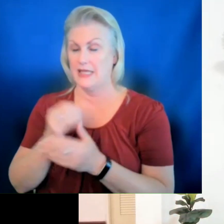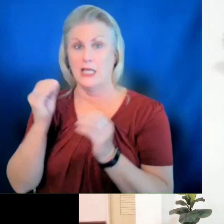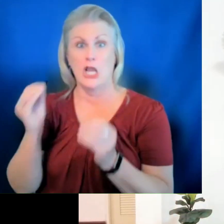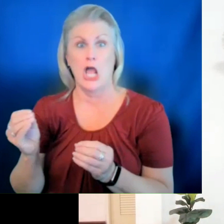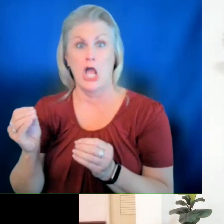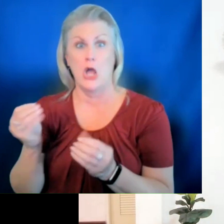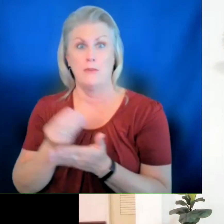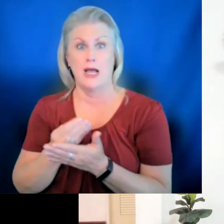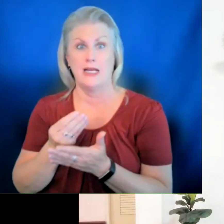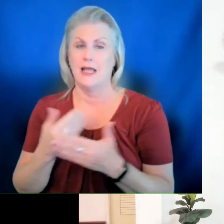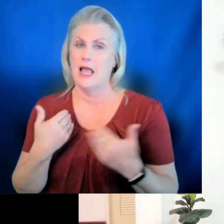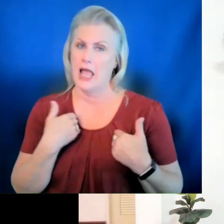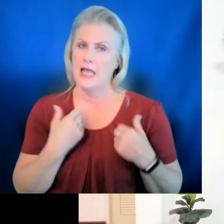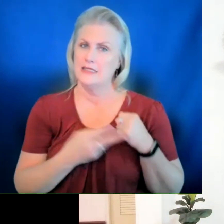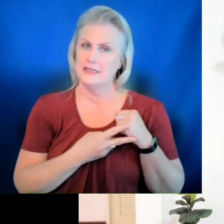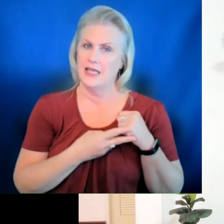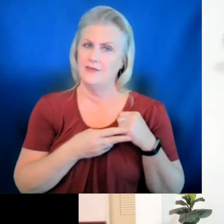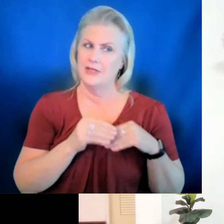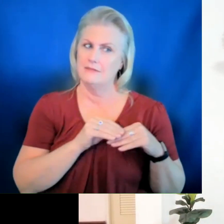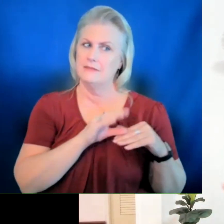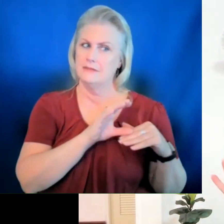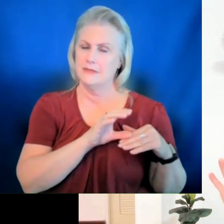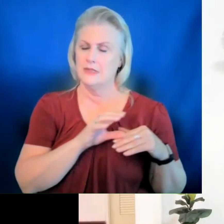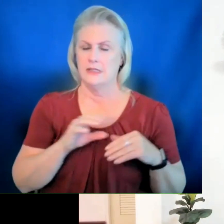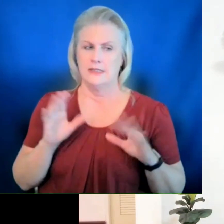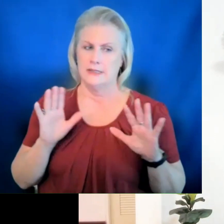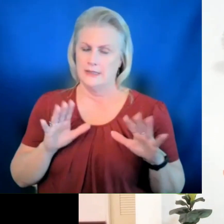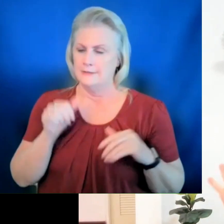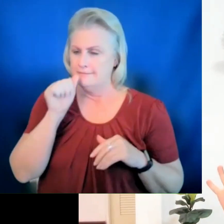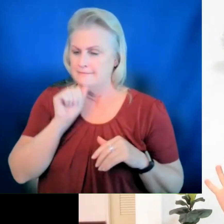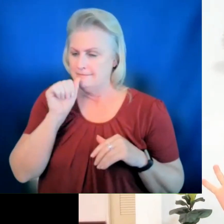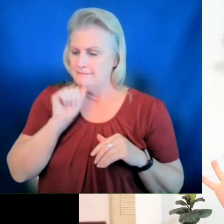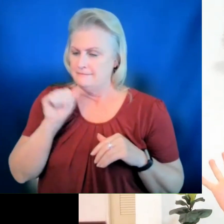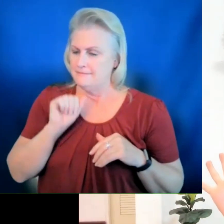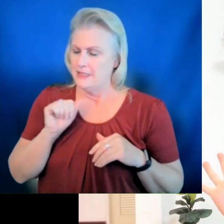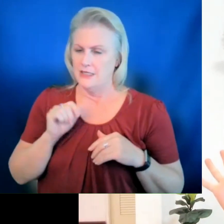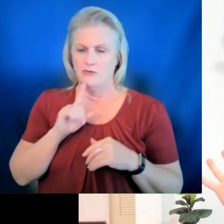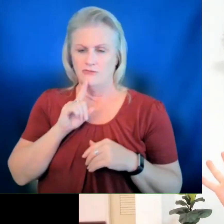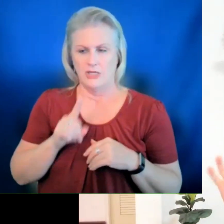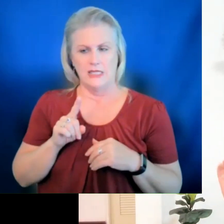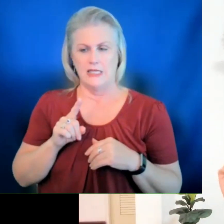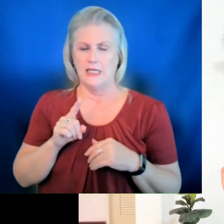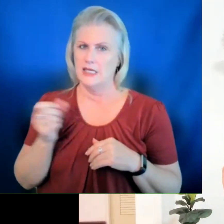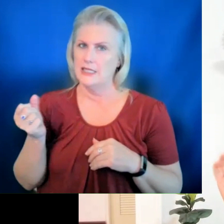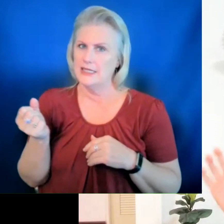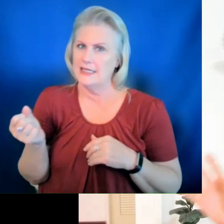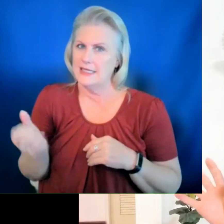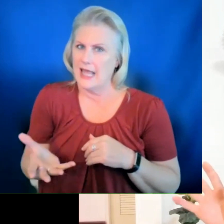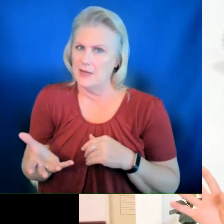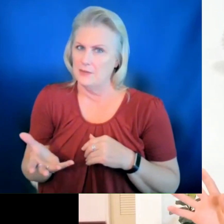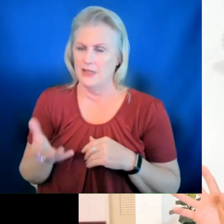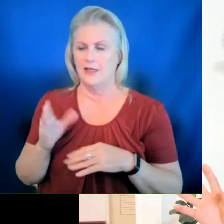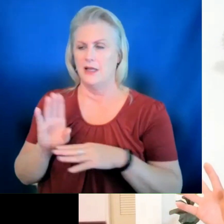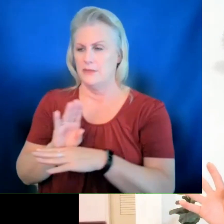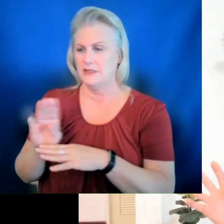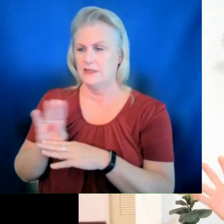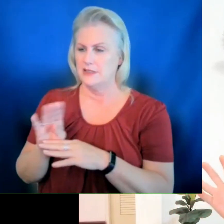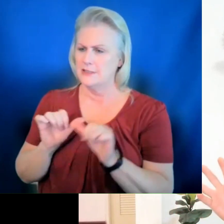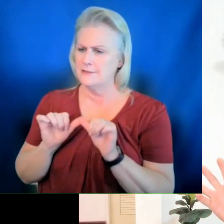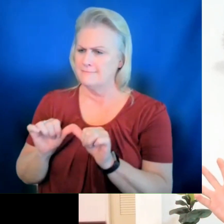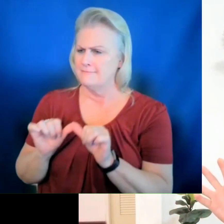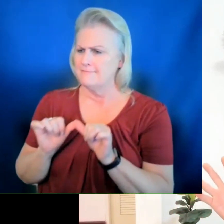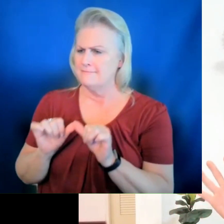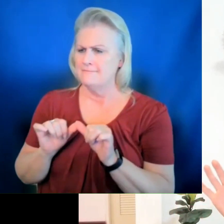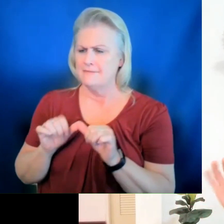much confidence and trust and having my savings. Then I'm like, I know by taking this like big leap, I'm gonna